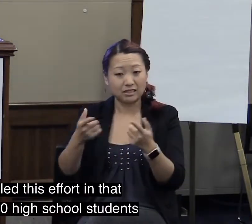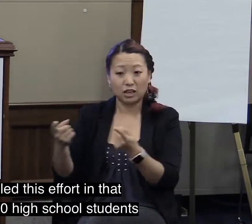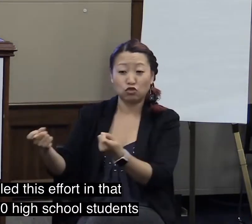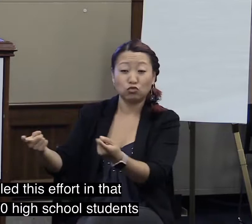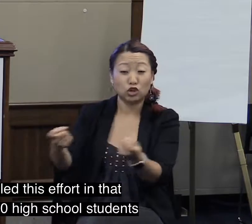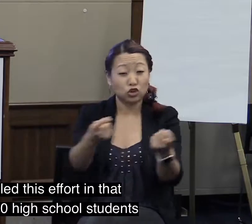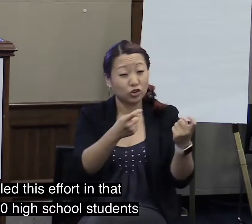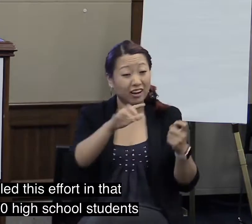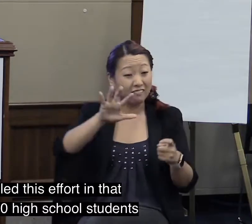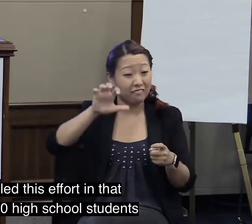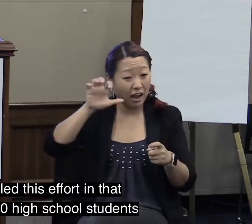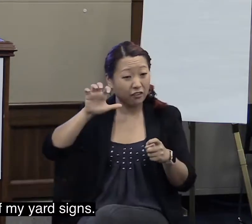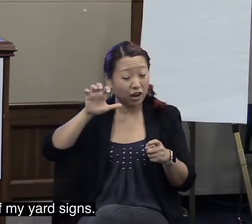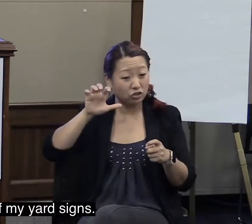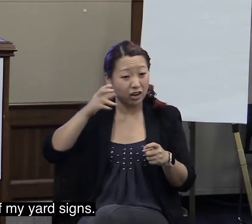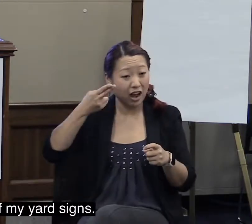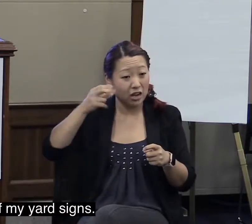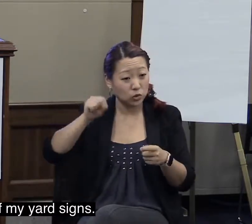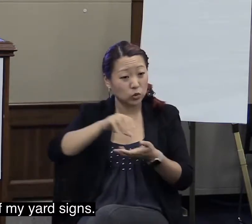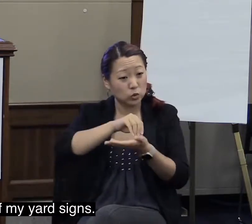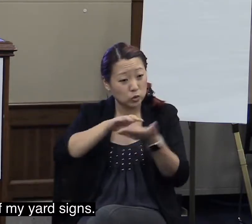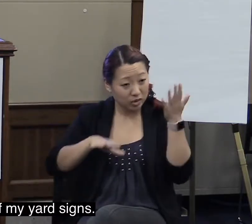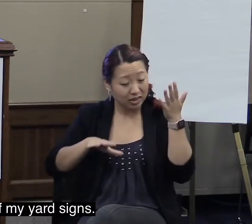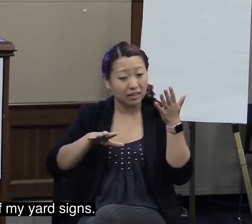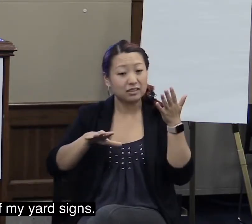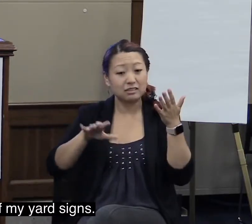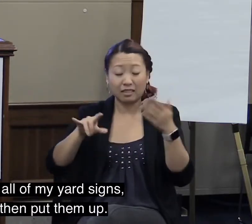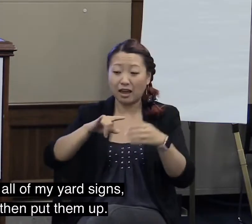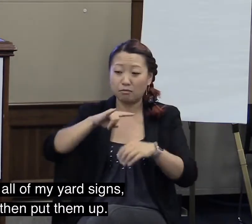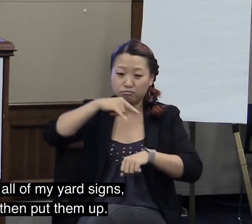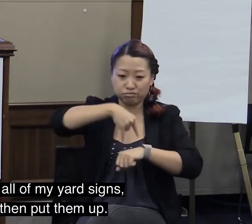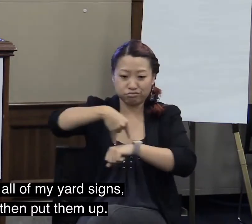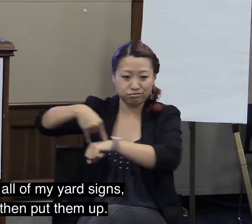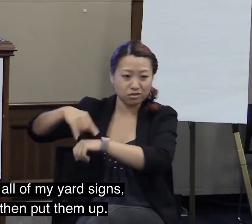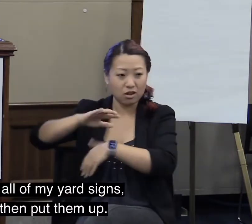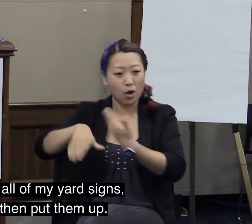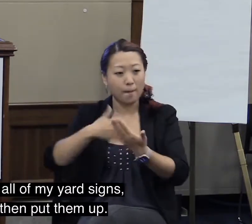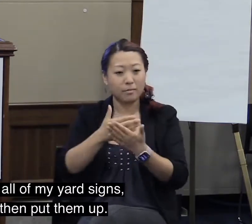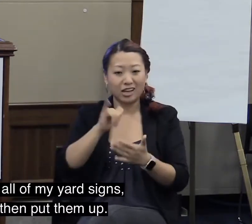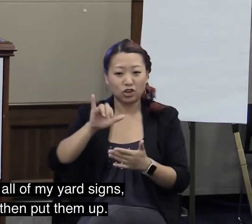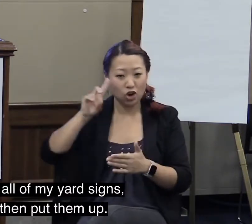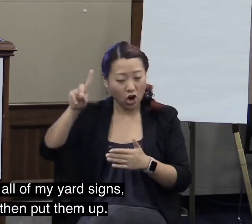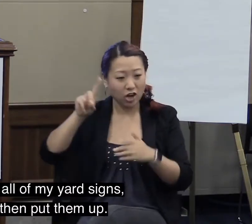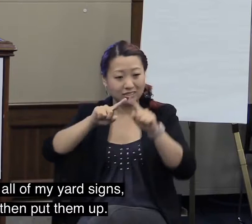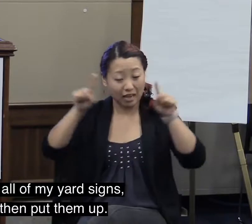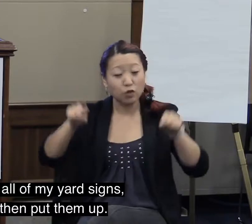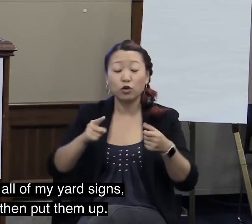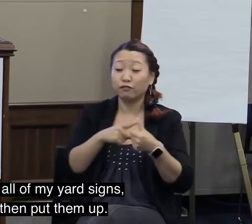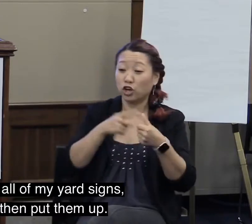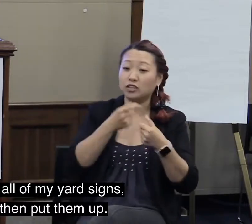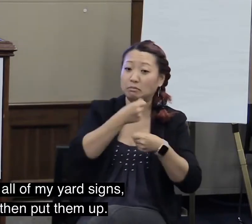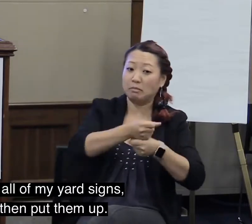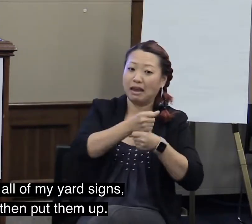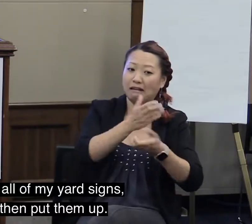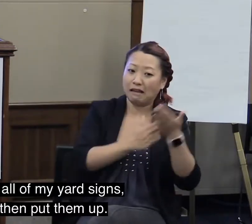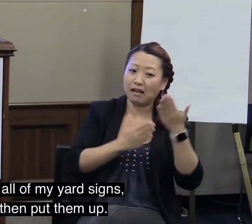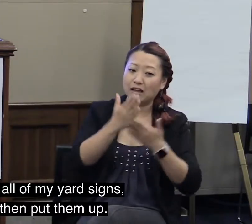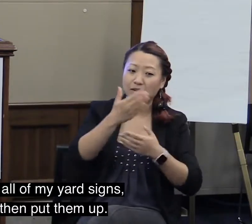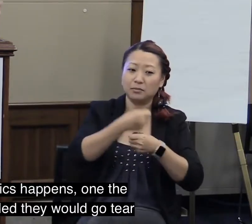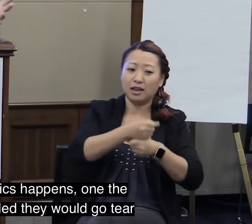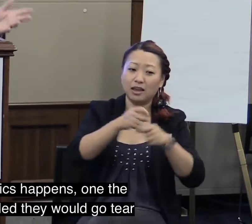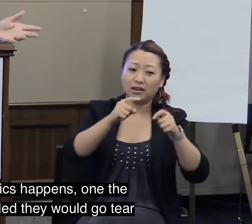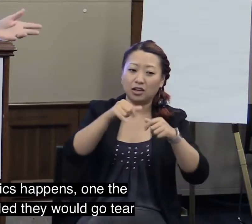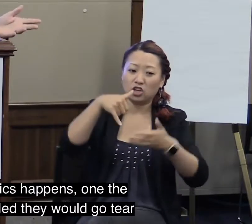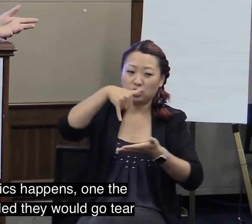high school students who put up all of my yard signs. They first made all of my yard signs, hammered them, and then put them up.